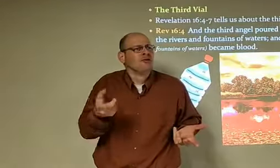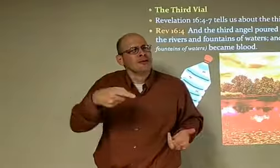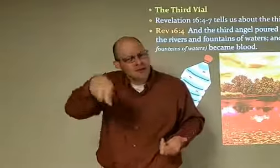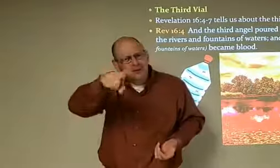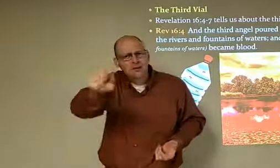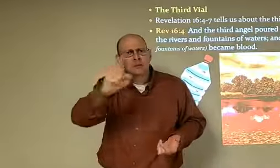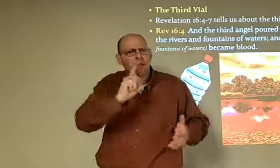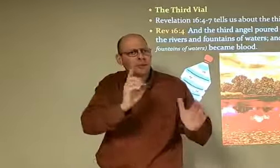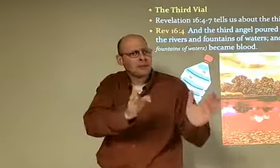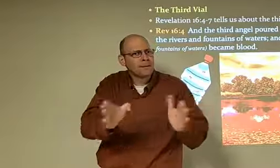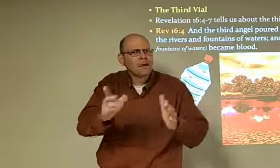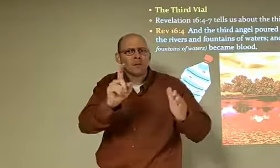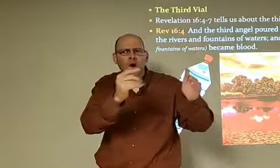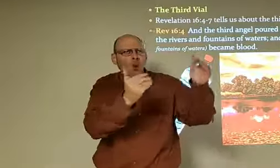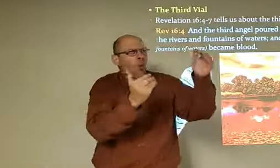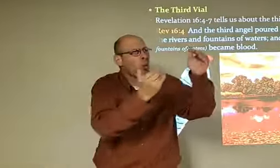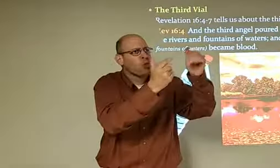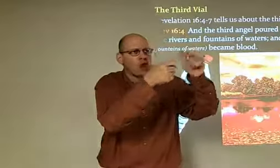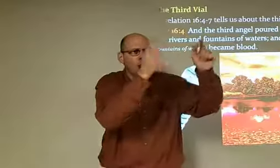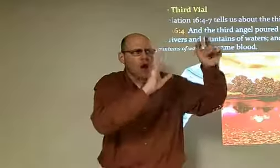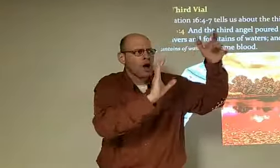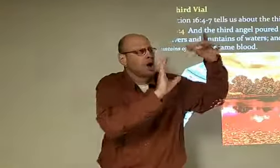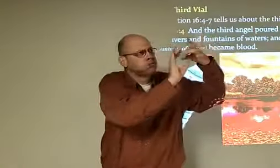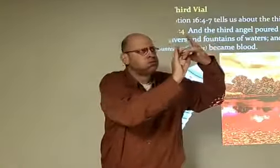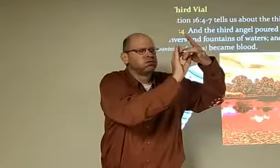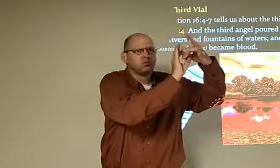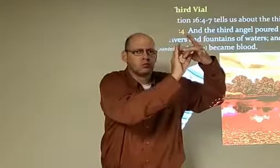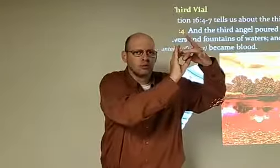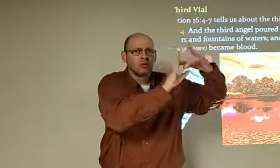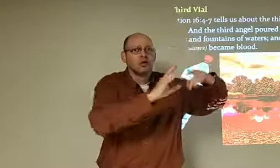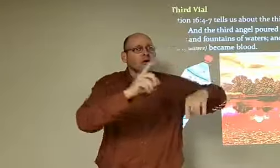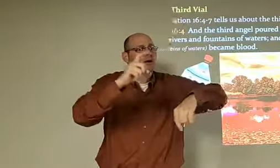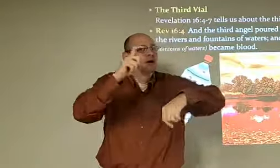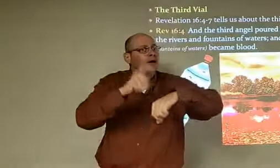you ignore God now, he's not going to provide for you.